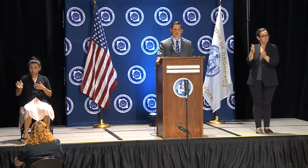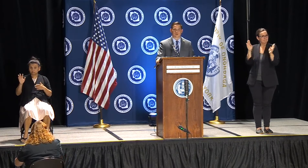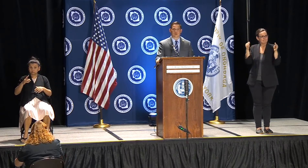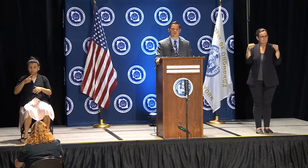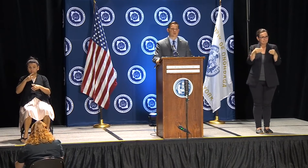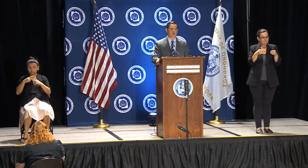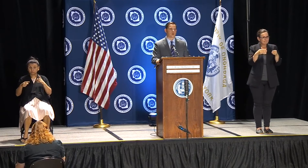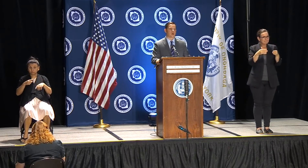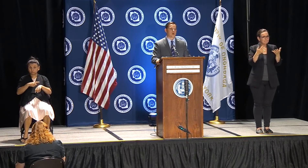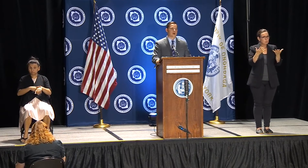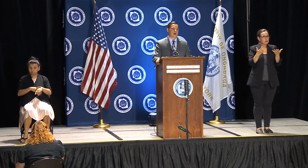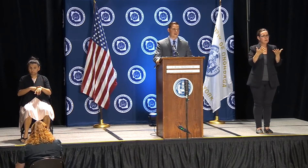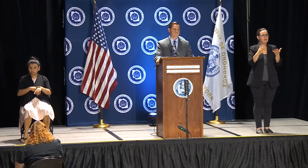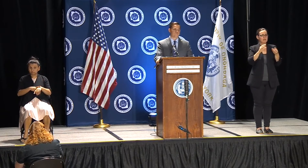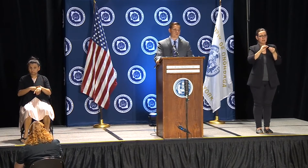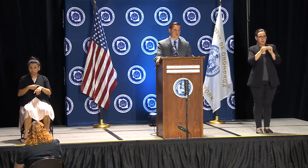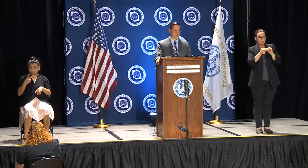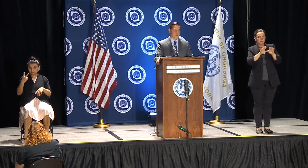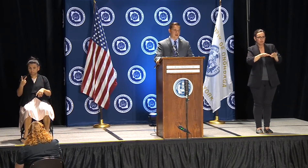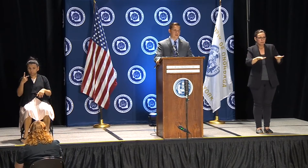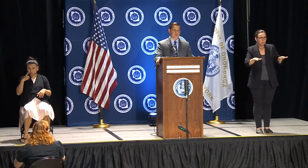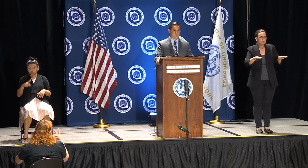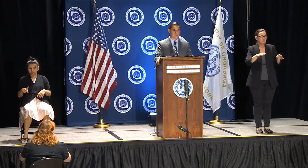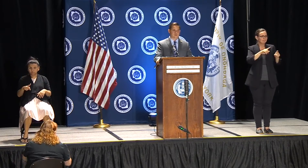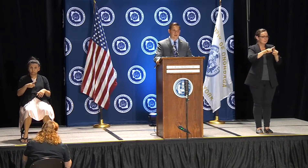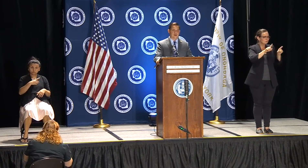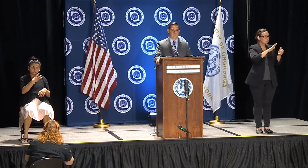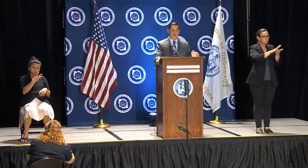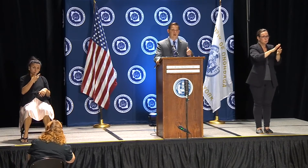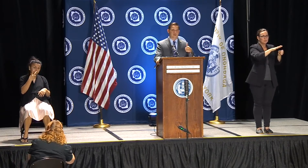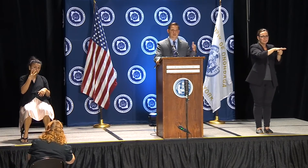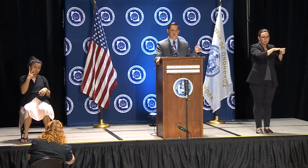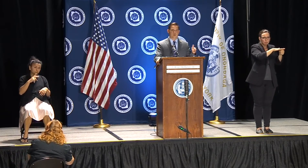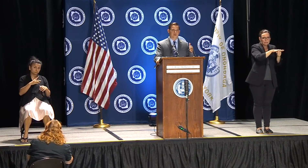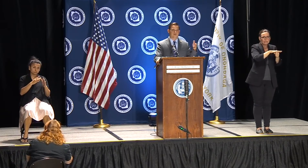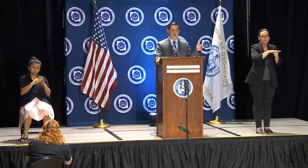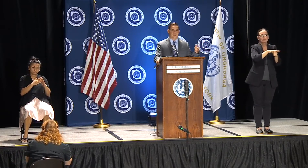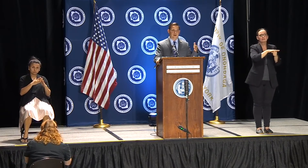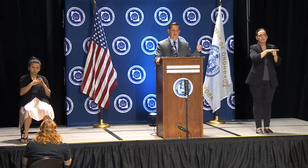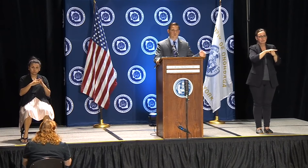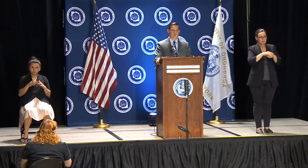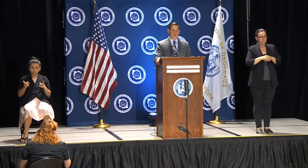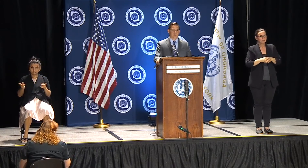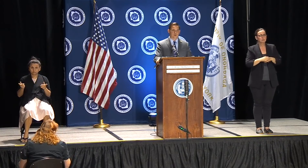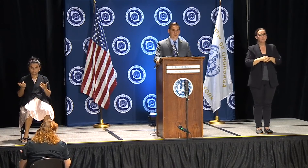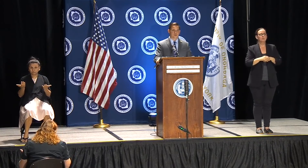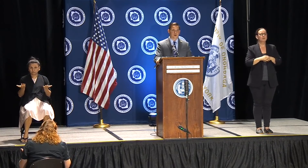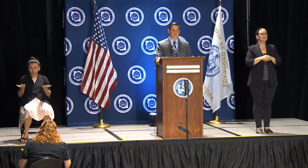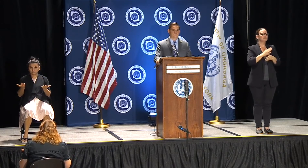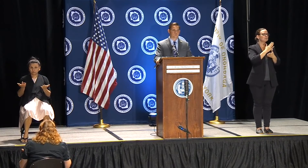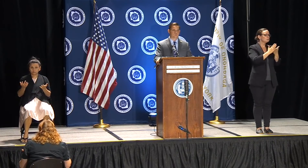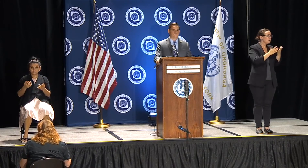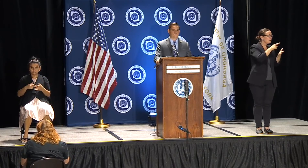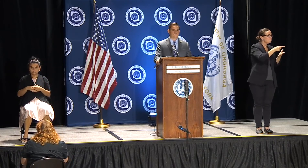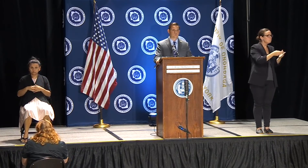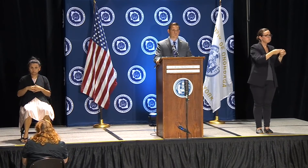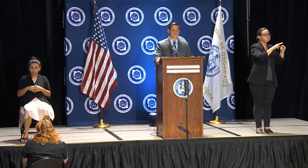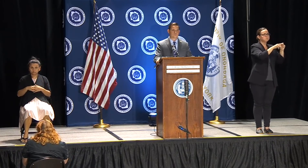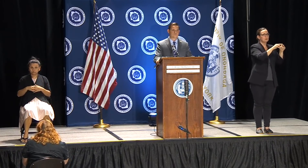of these industries? So I think this is kind of a balance that we need to find again related to restart.